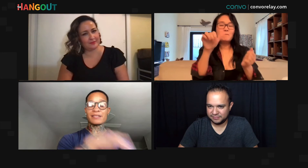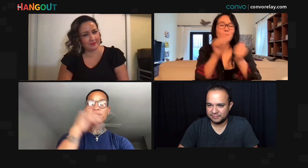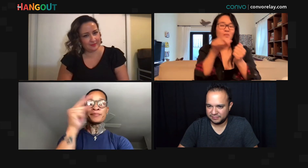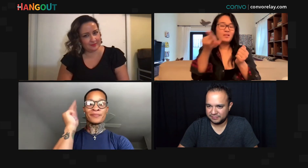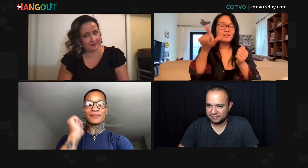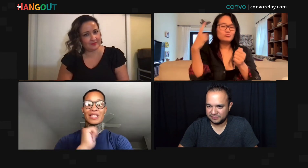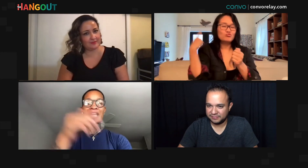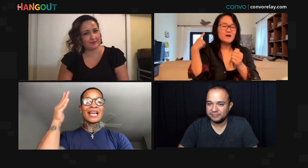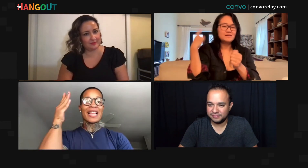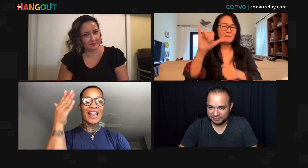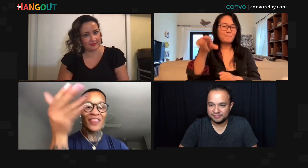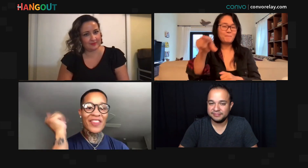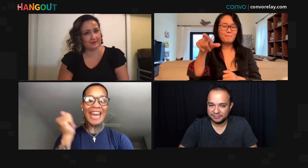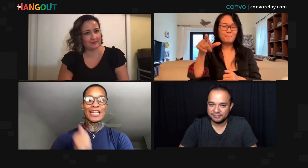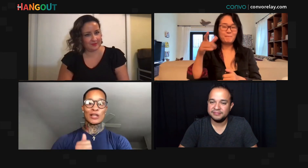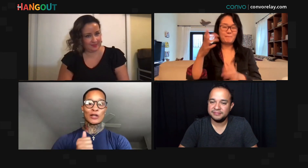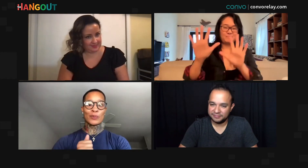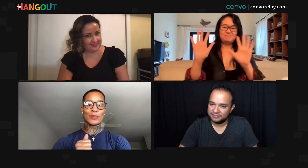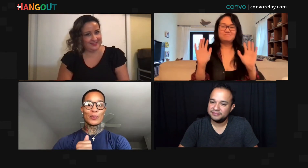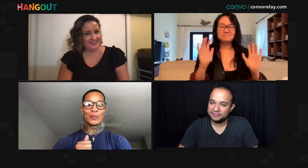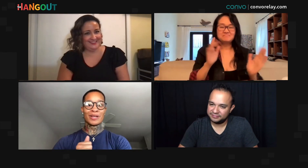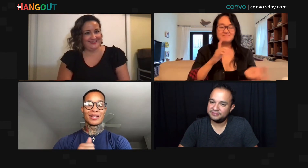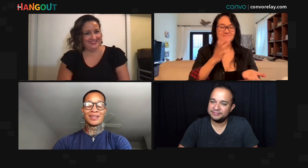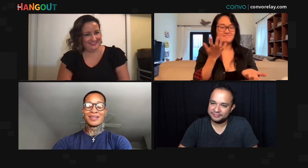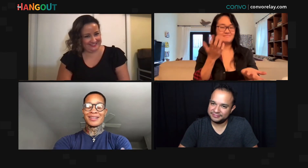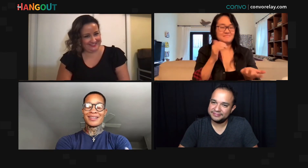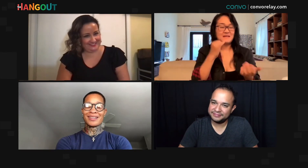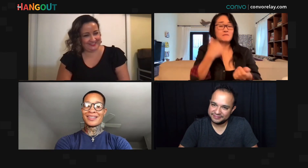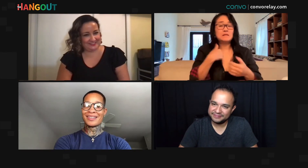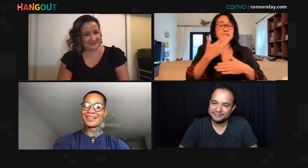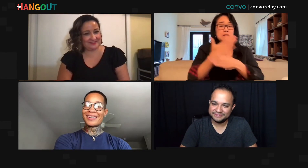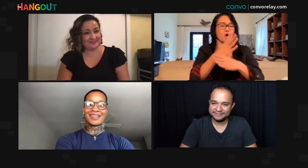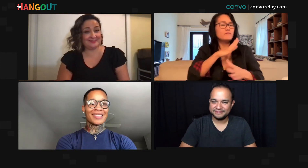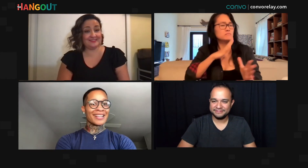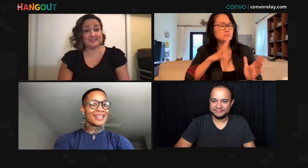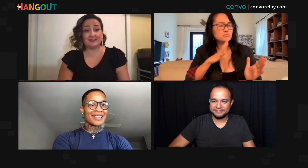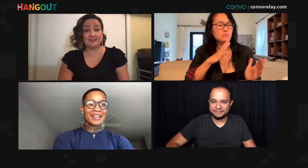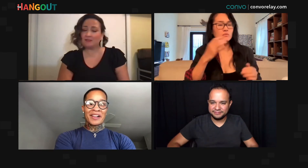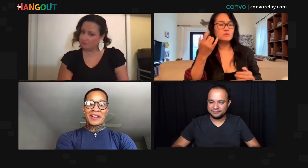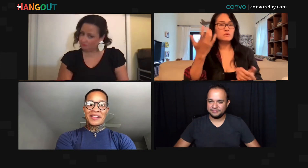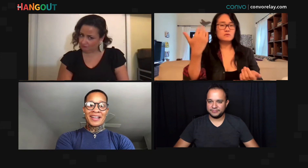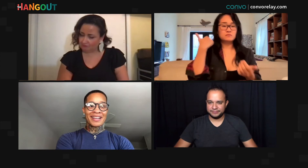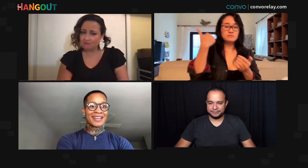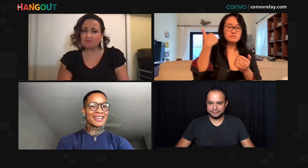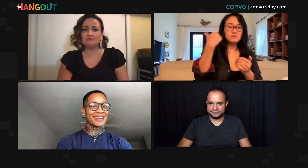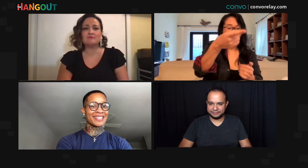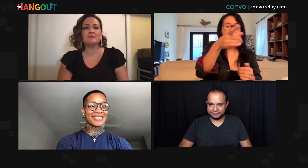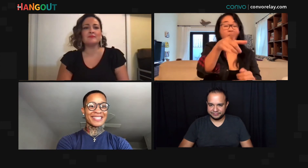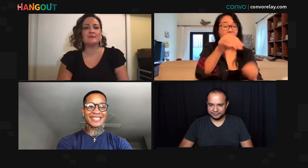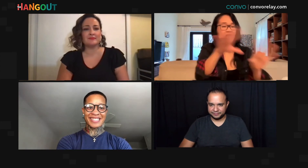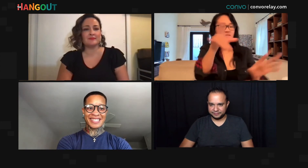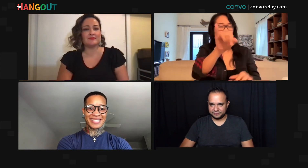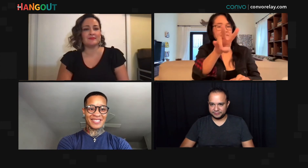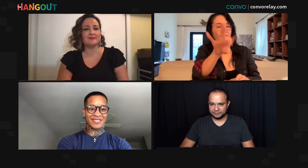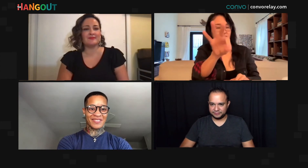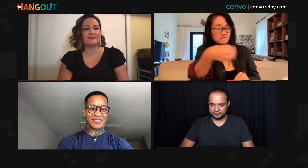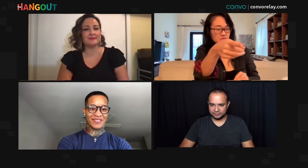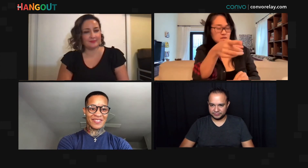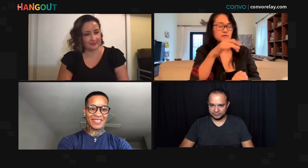asking me that?" Same thing with what Dre Thank said. you. Thank you. Well, if I share, then that's my choice. But for them to